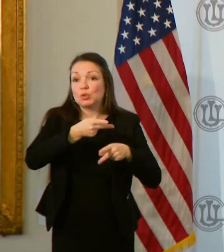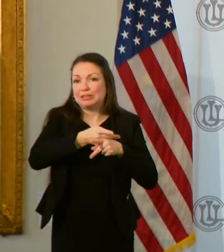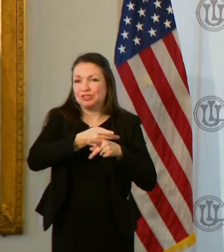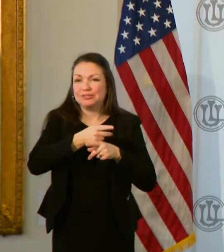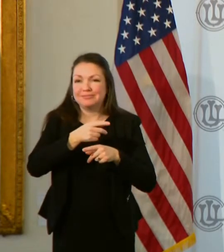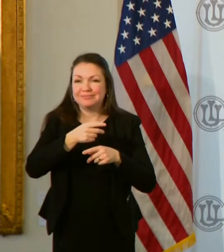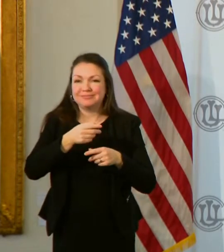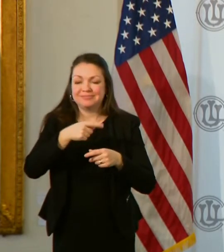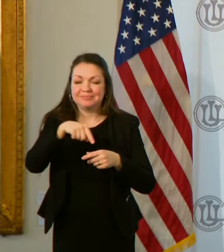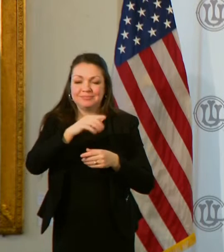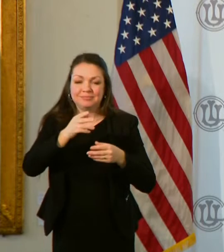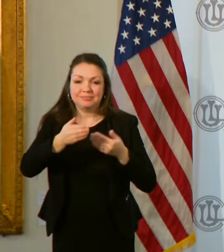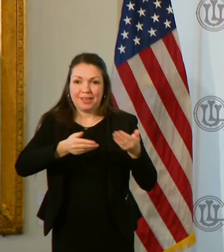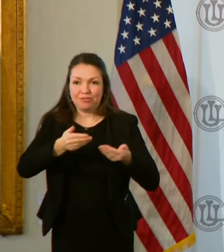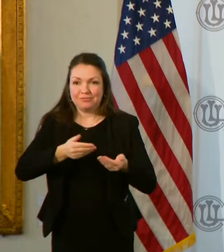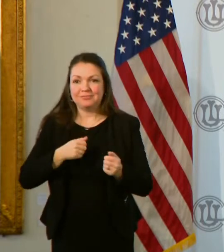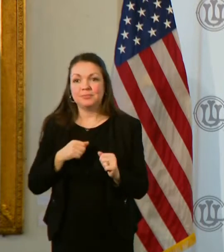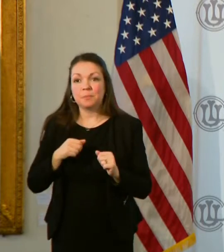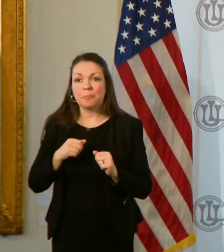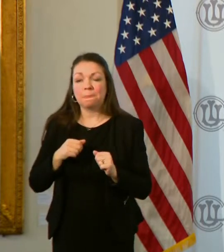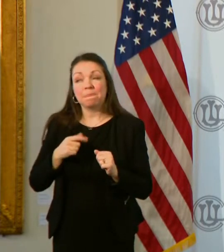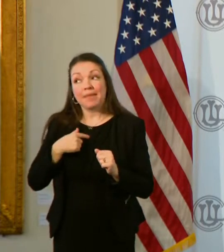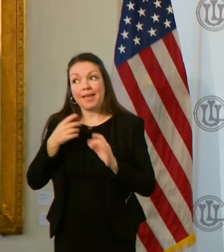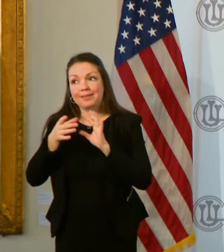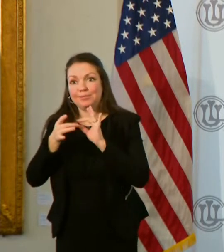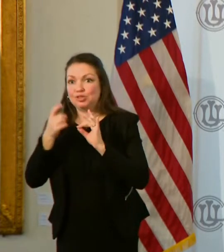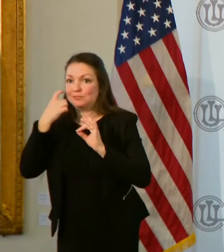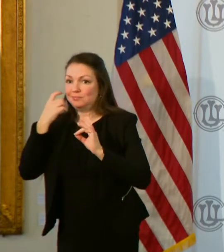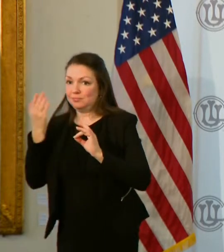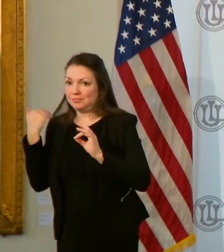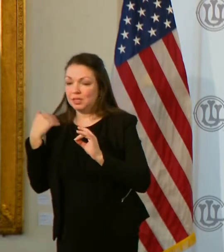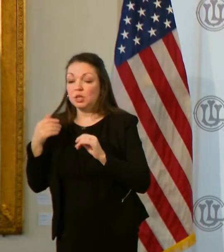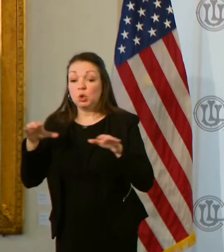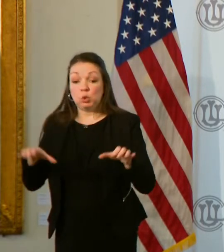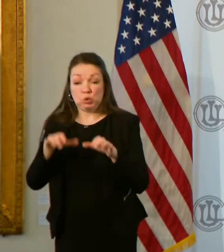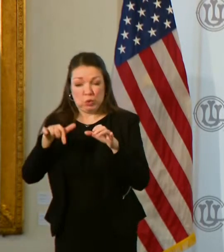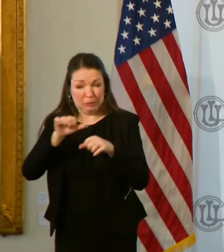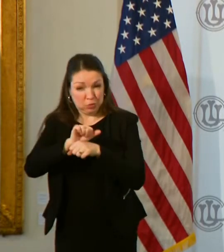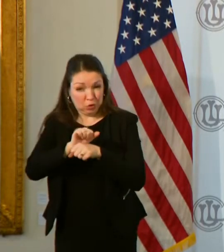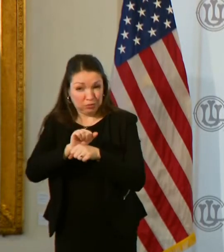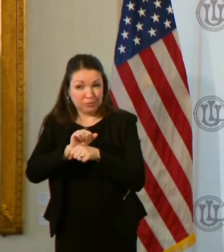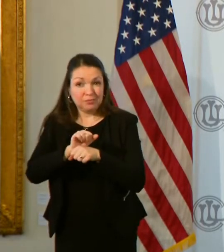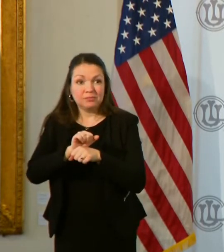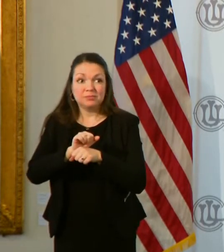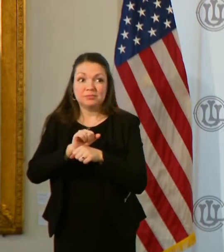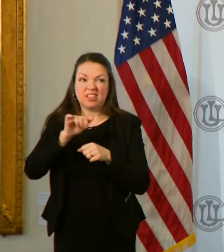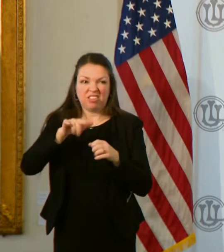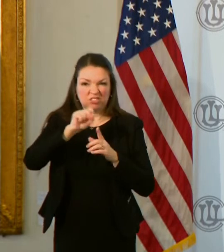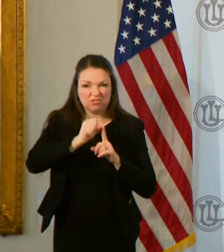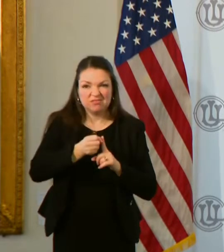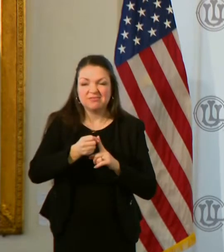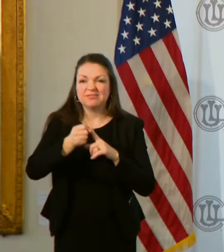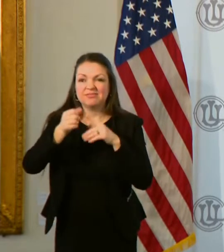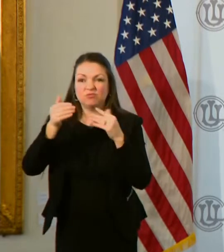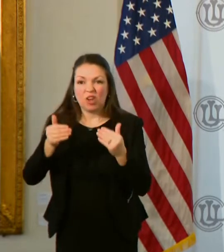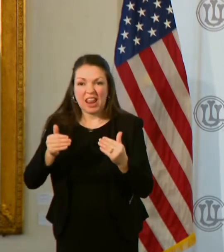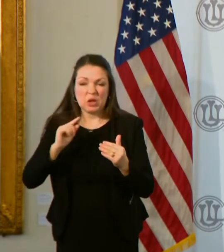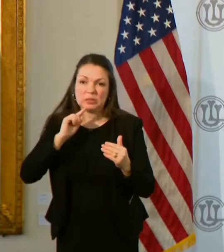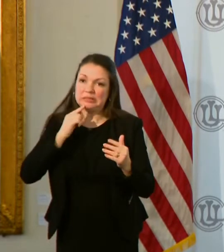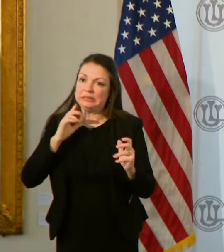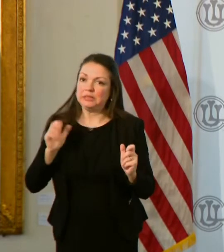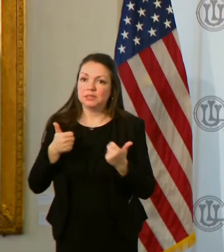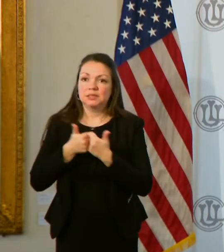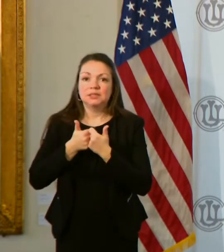earlier. Doing this work under these circumstances at this time is incredibly